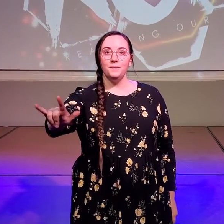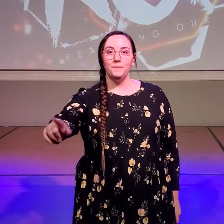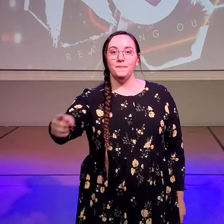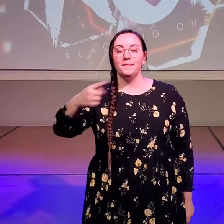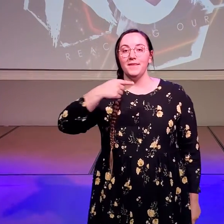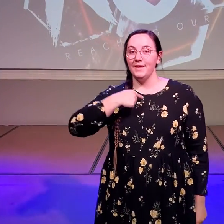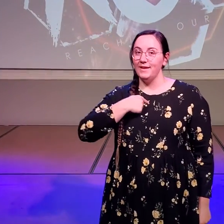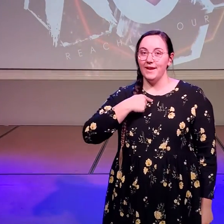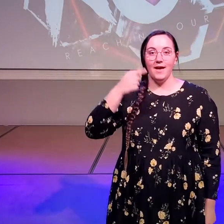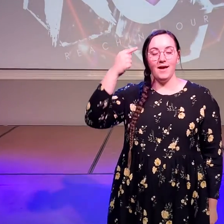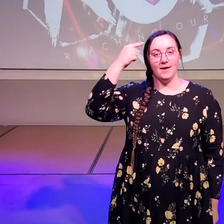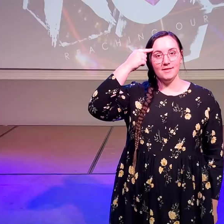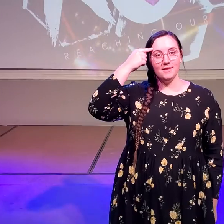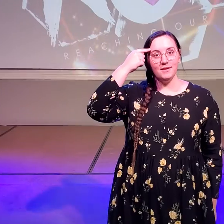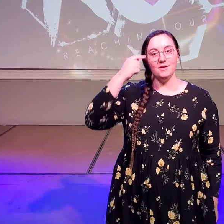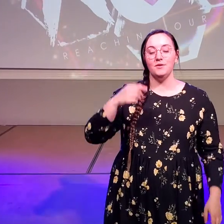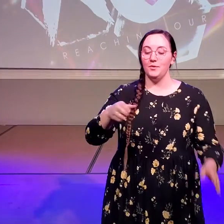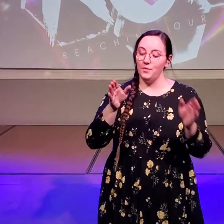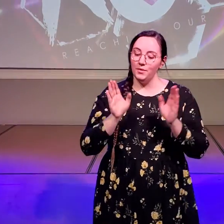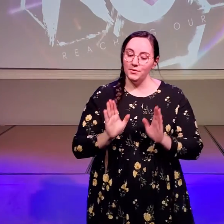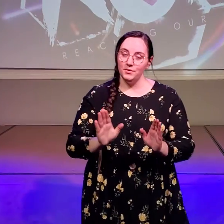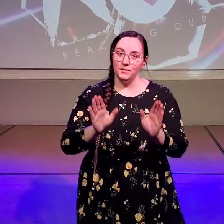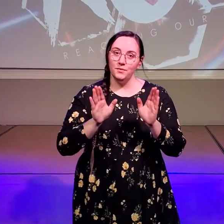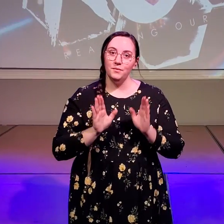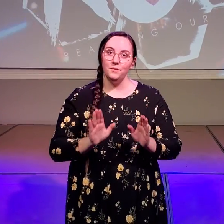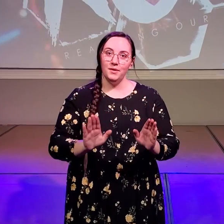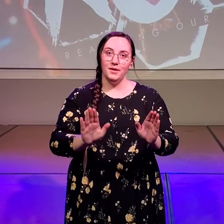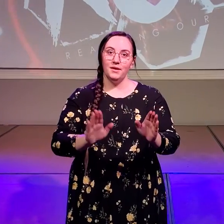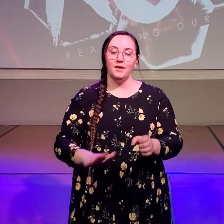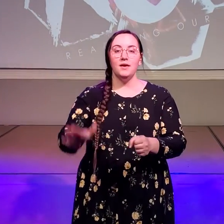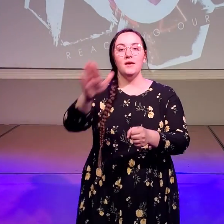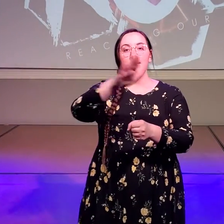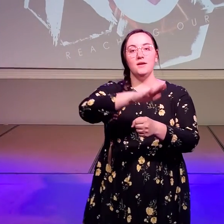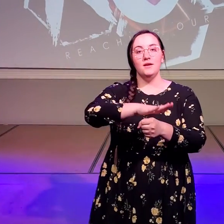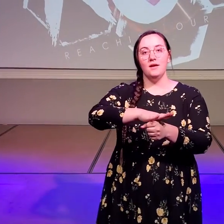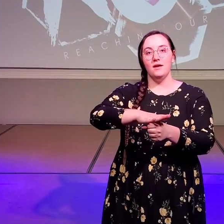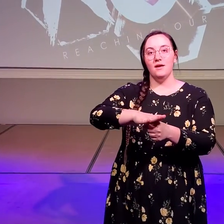And I think you're doing enough